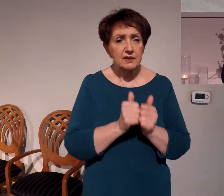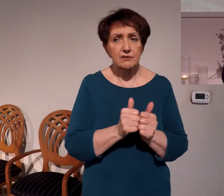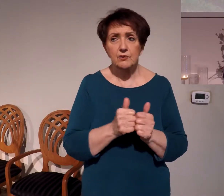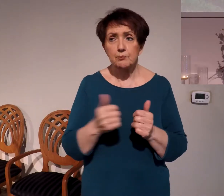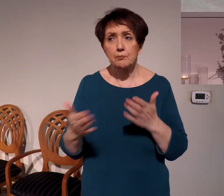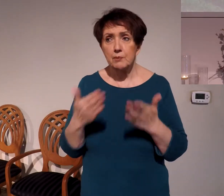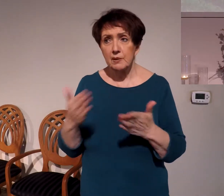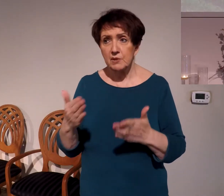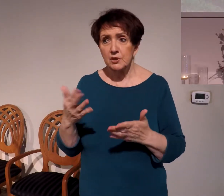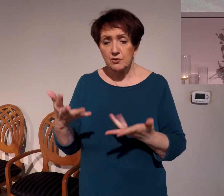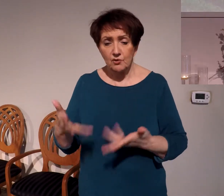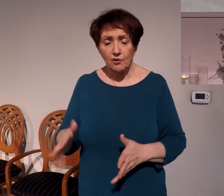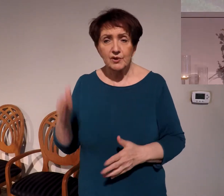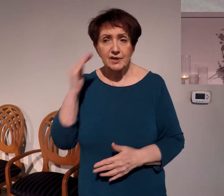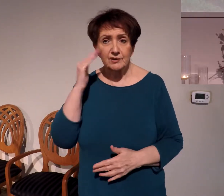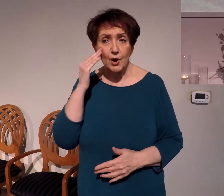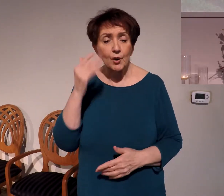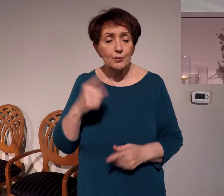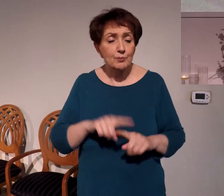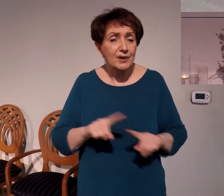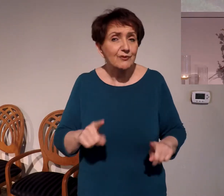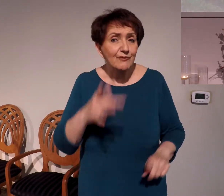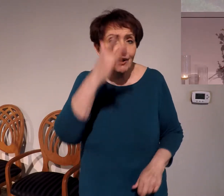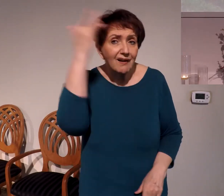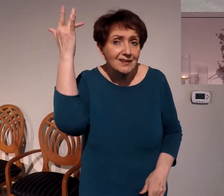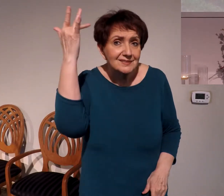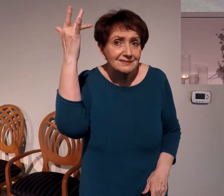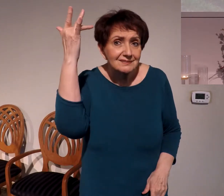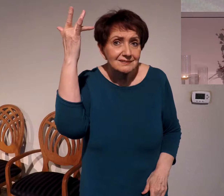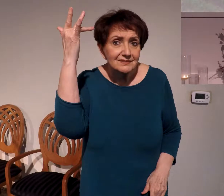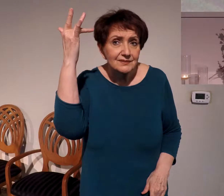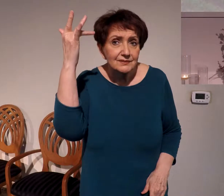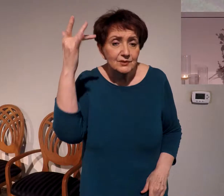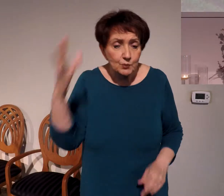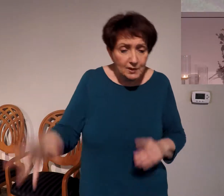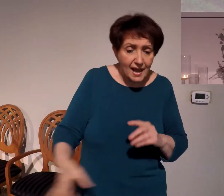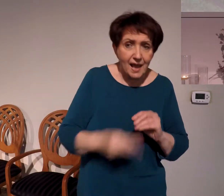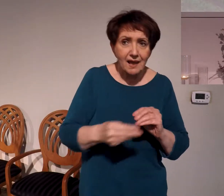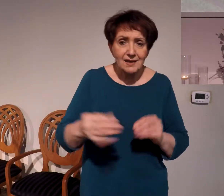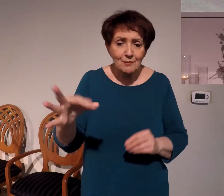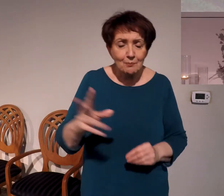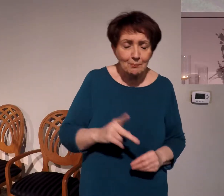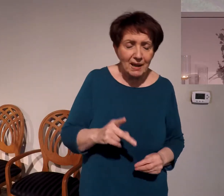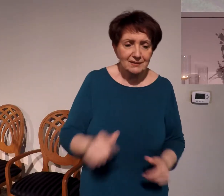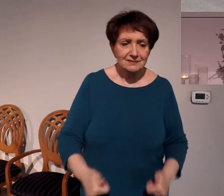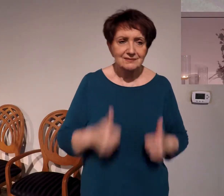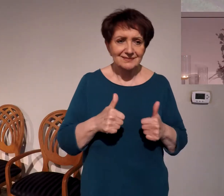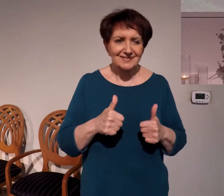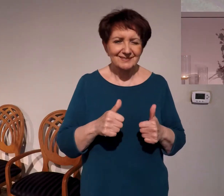know and that you've forgotten that you want to add back into your life.